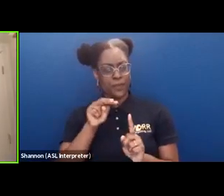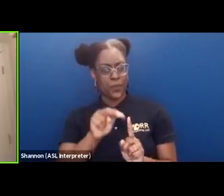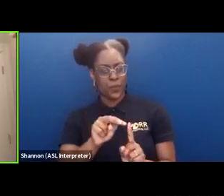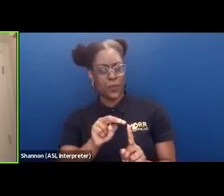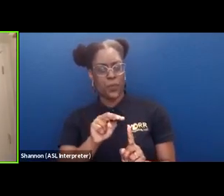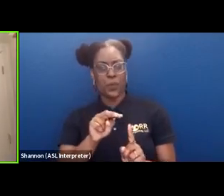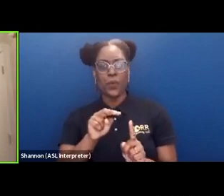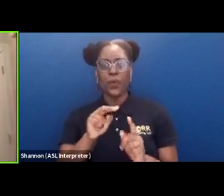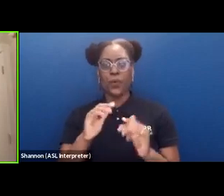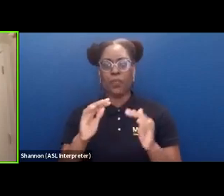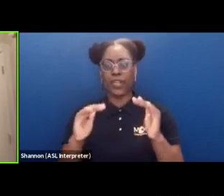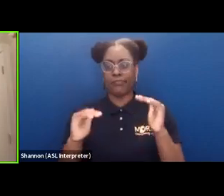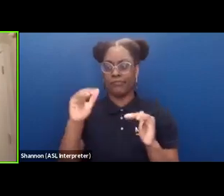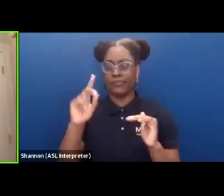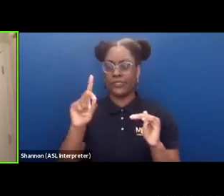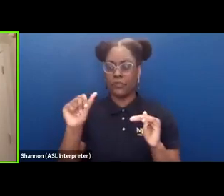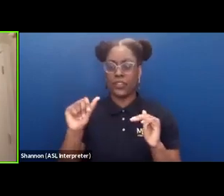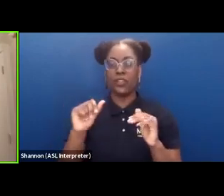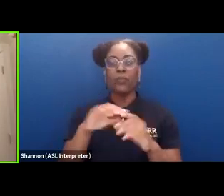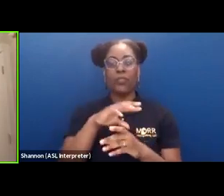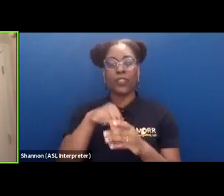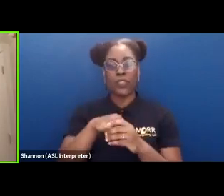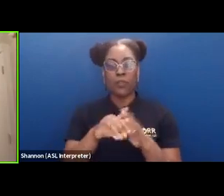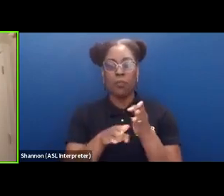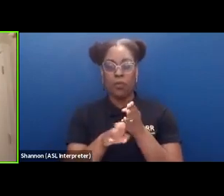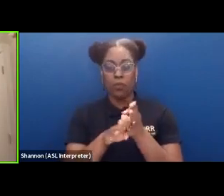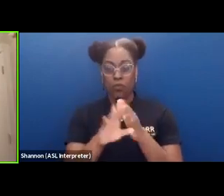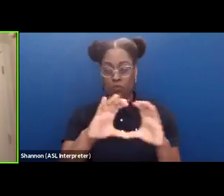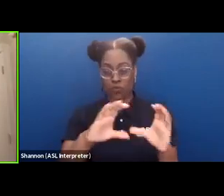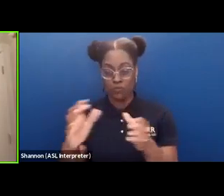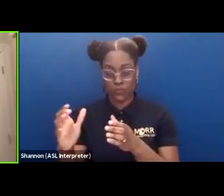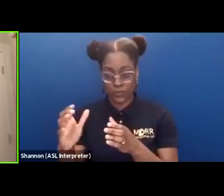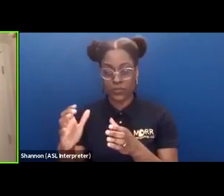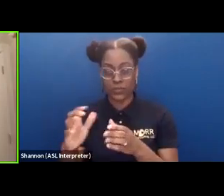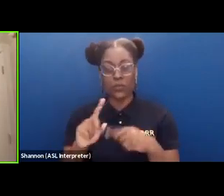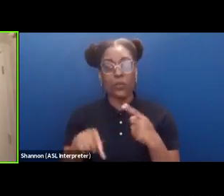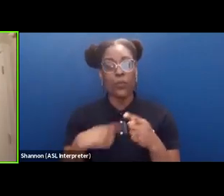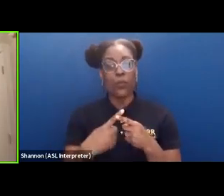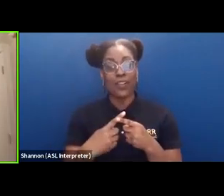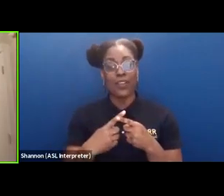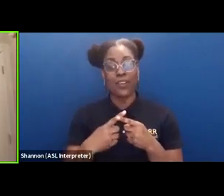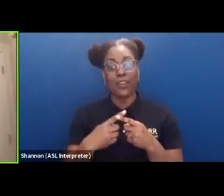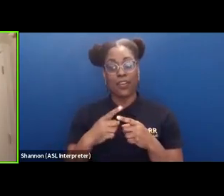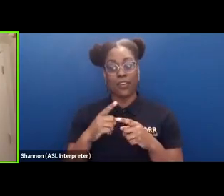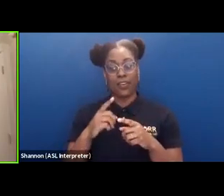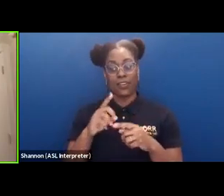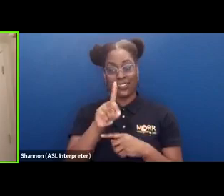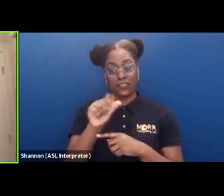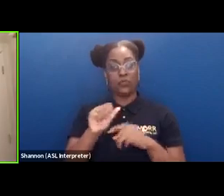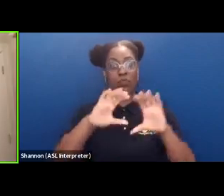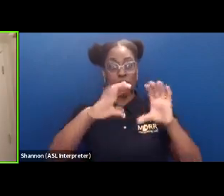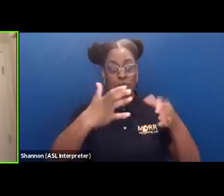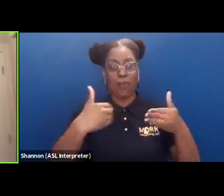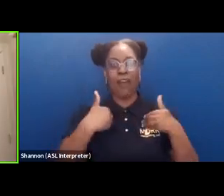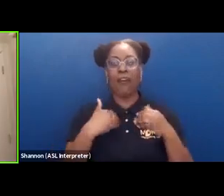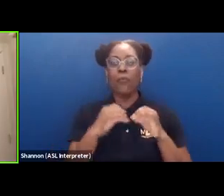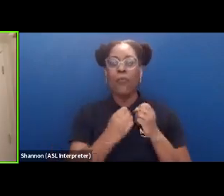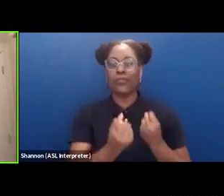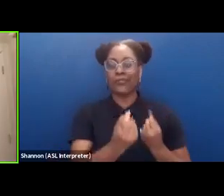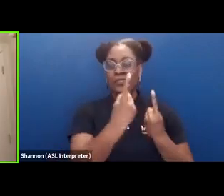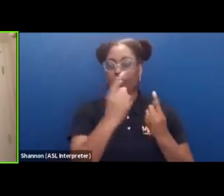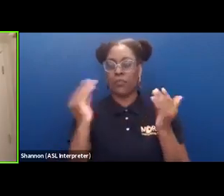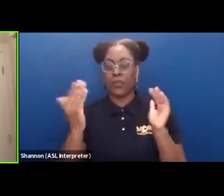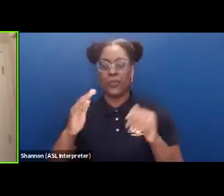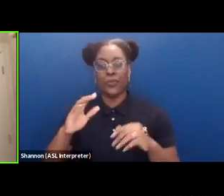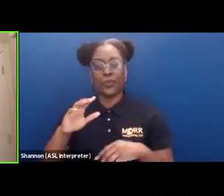minority groups? In your experience, which community as a whole shows more empathy and creates accessibility initially? The majority of